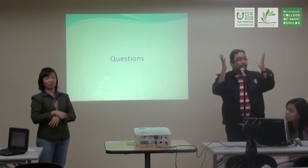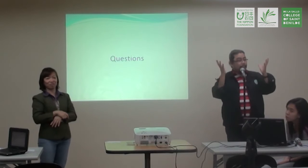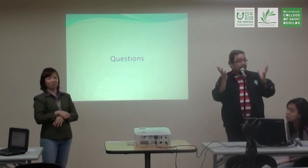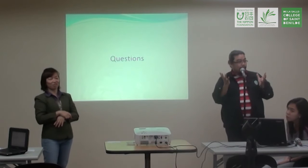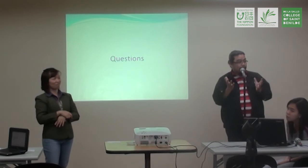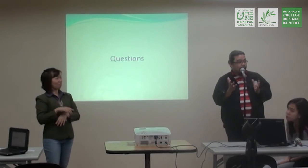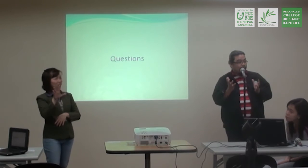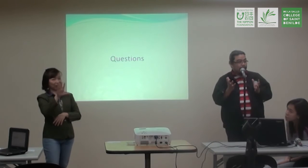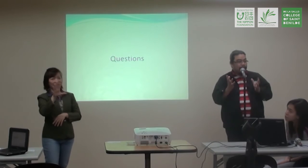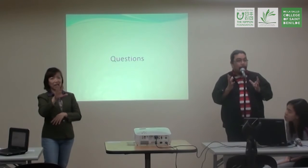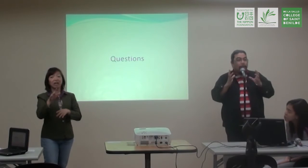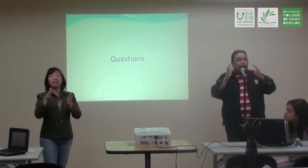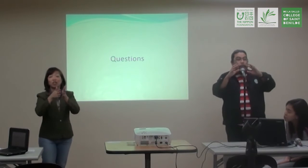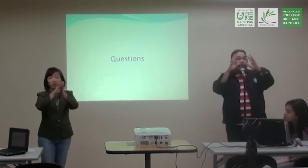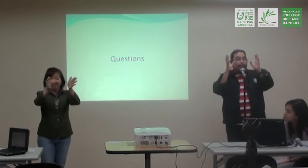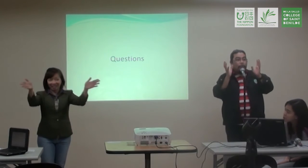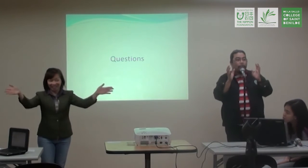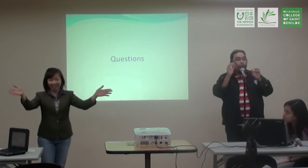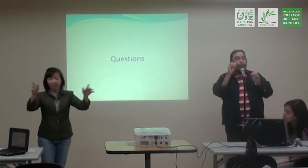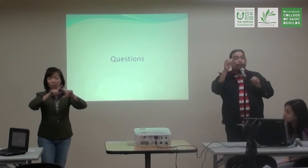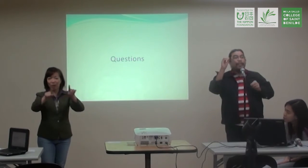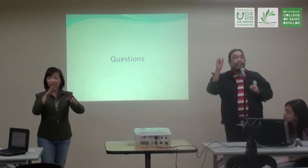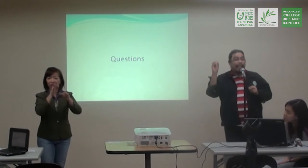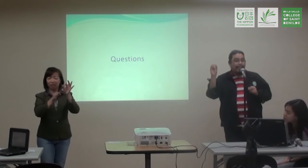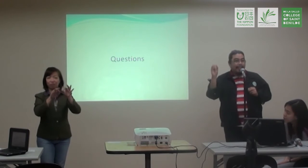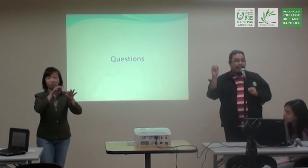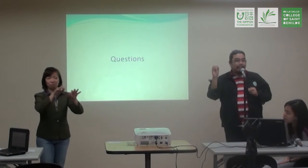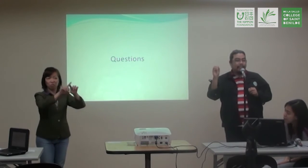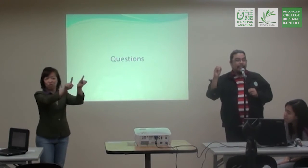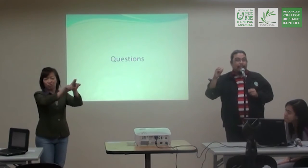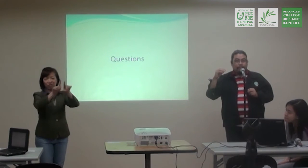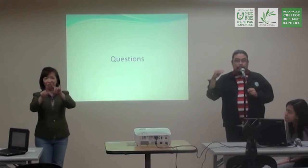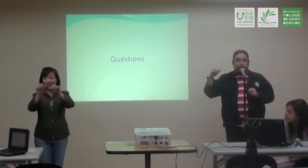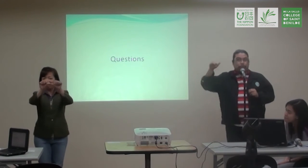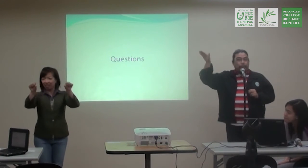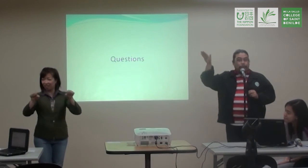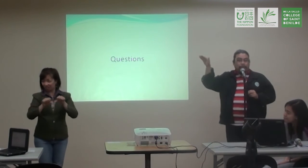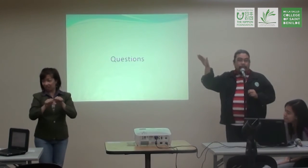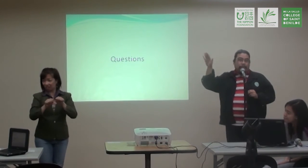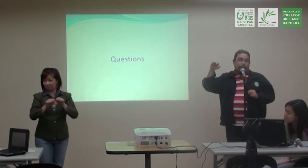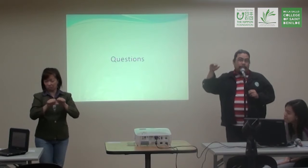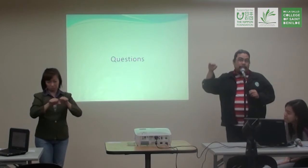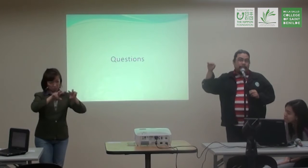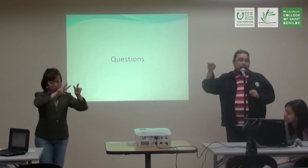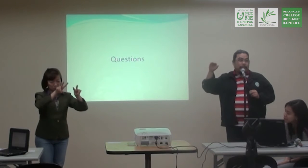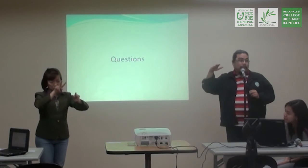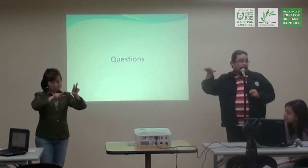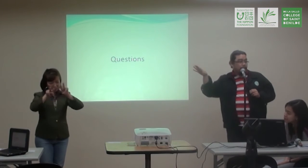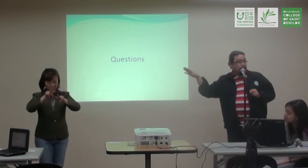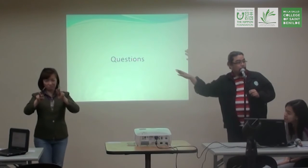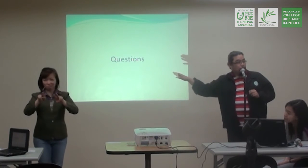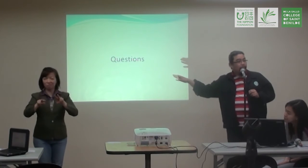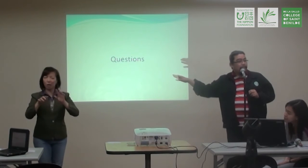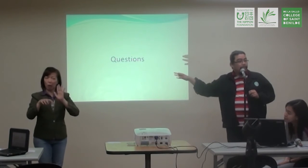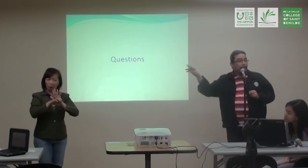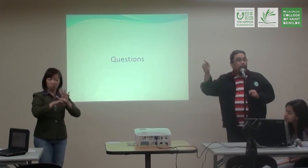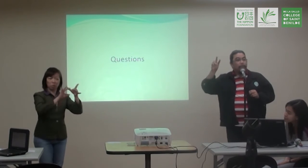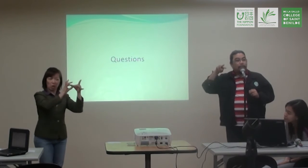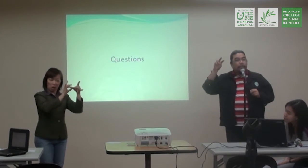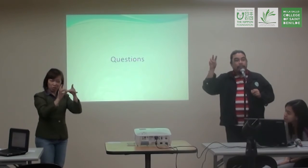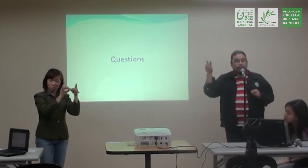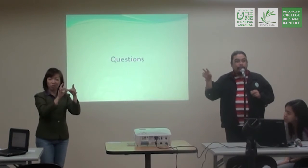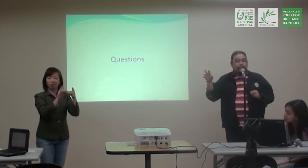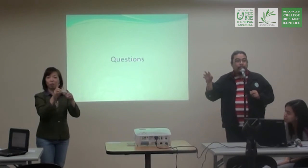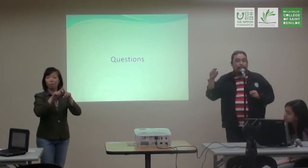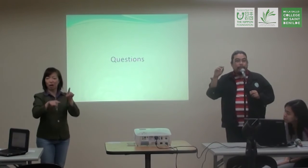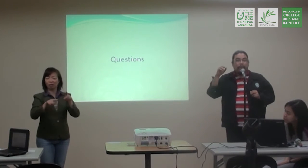In the general context. Now, when they look into different areas, so that there's the relationship already,